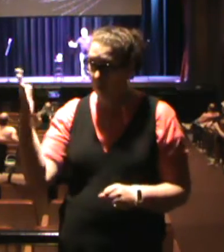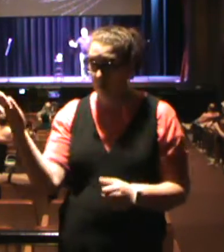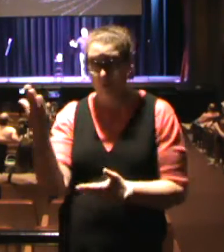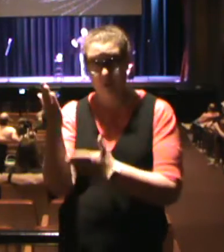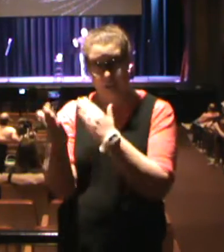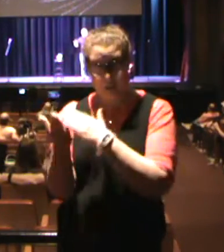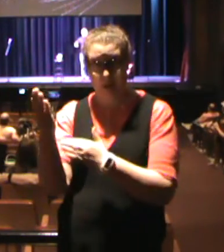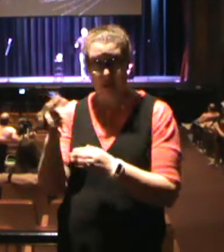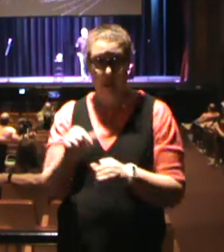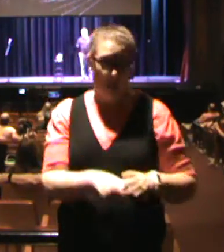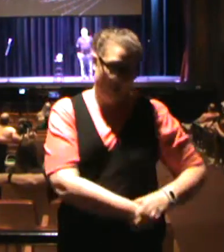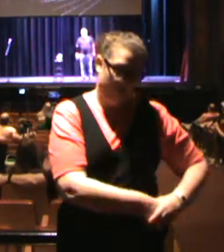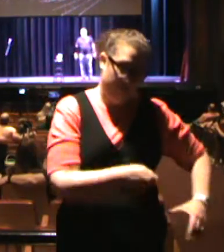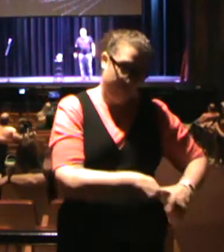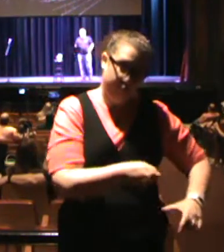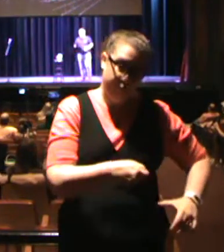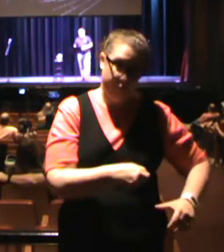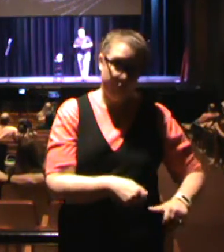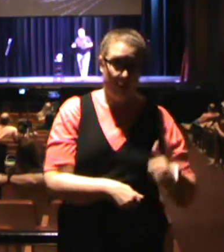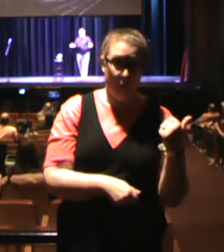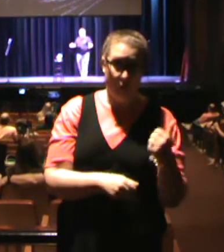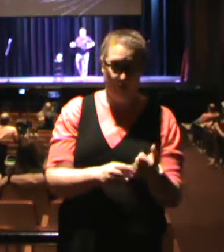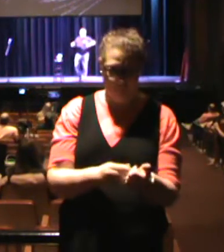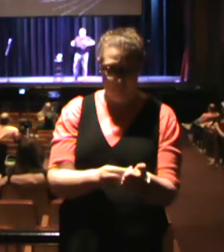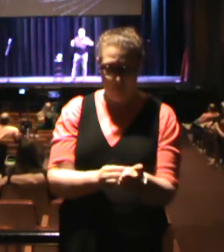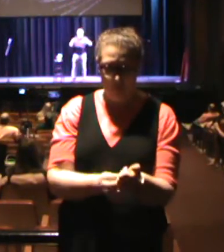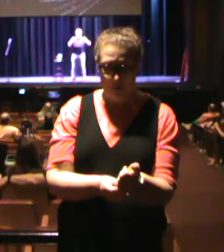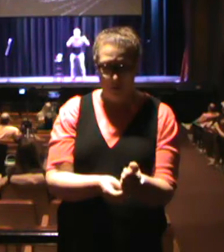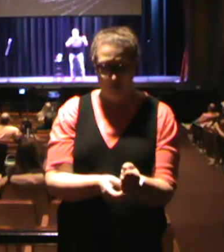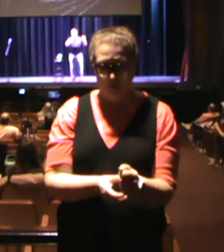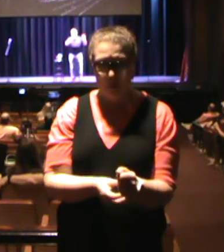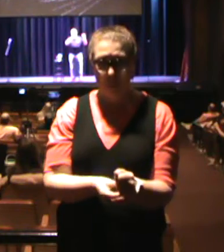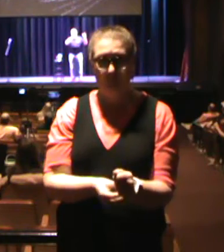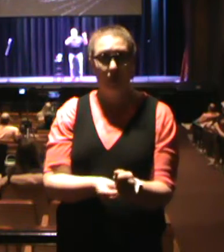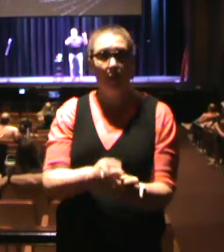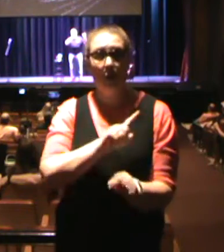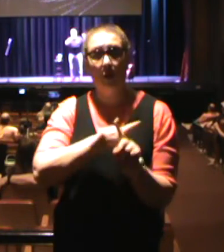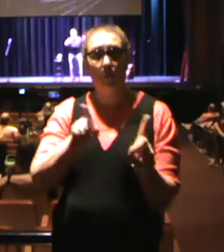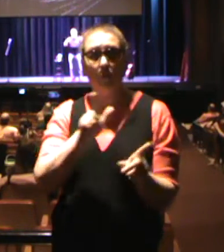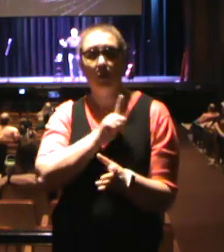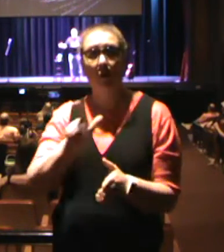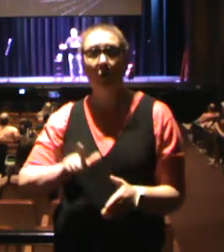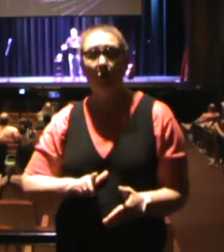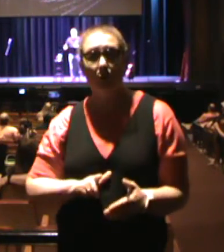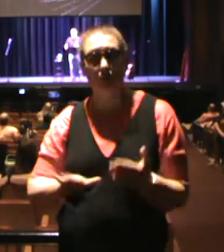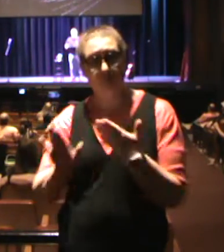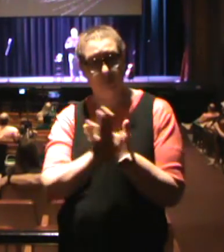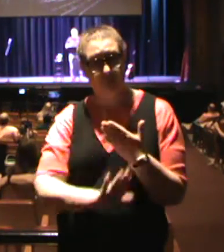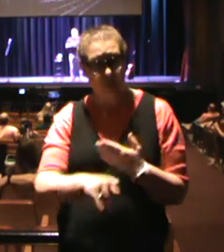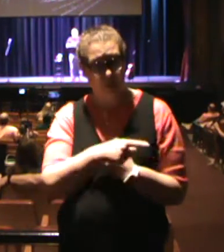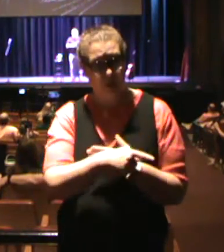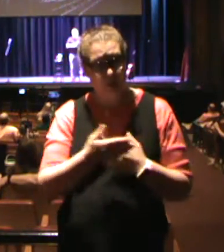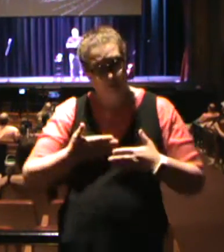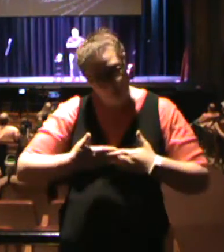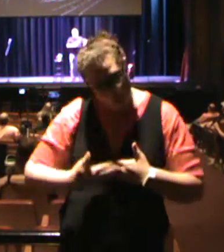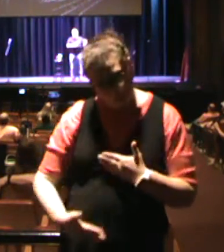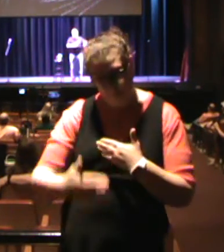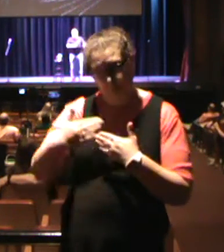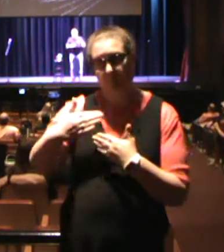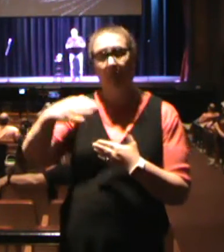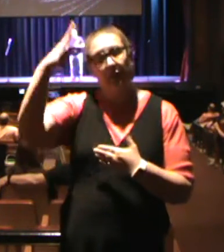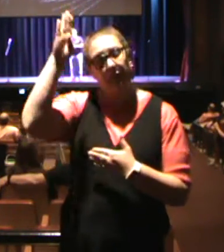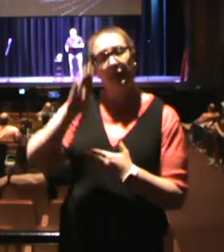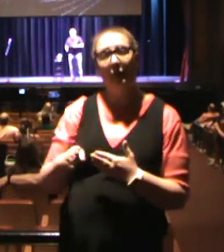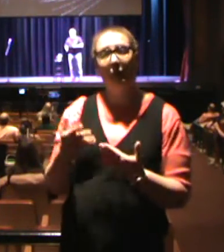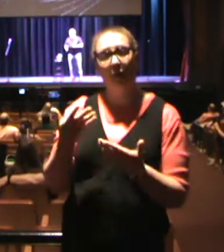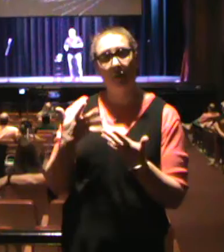hand. I mean, it was dangerous, but yet the Lord persevered them through it all, and God completed what he had